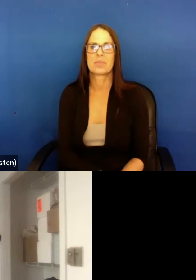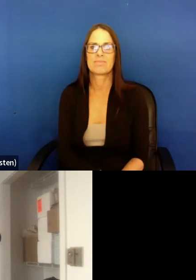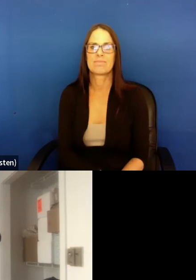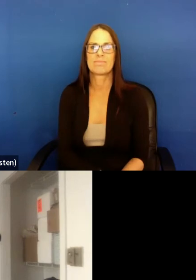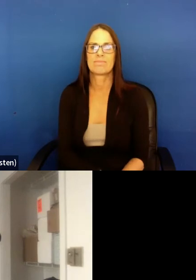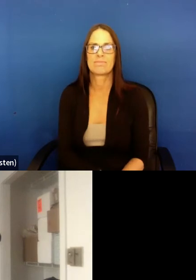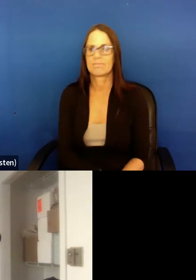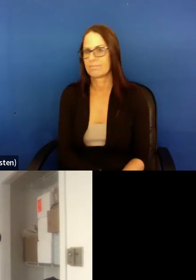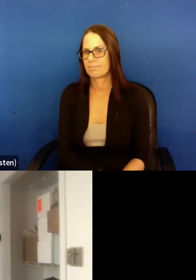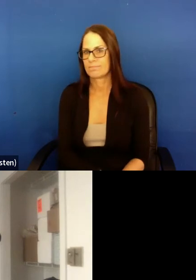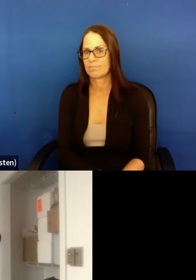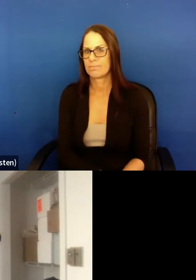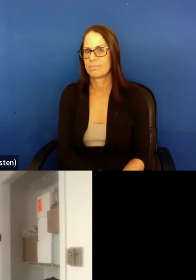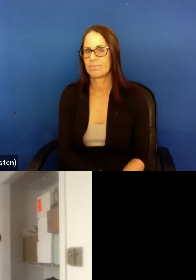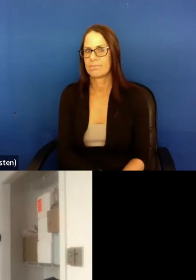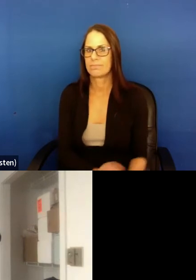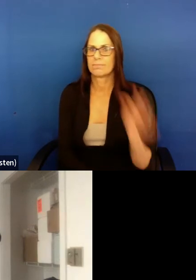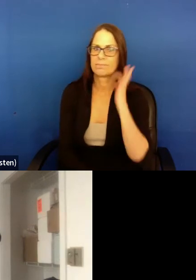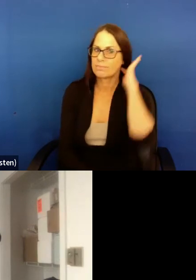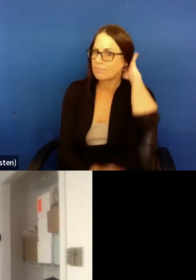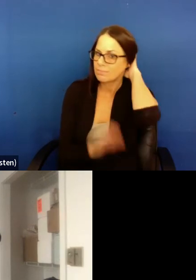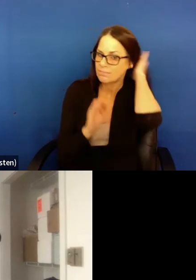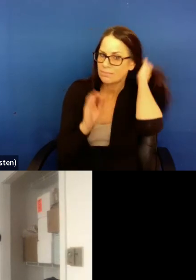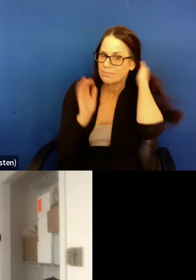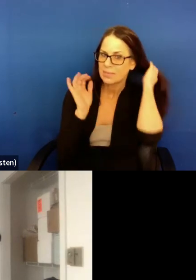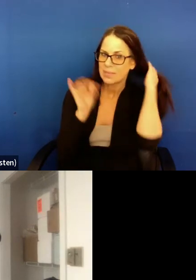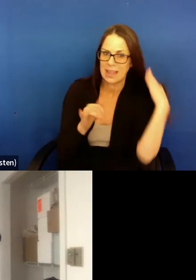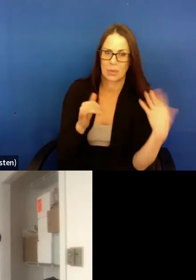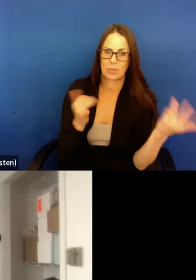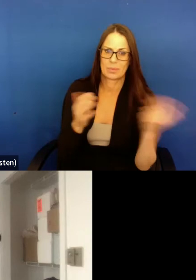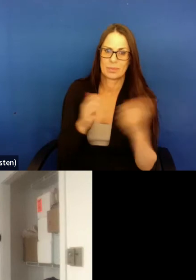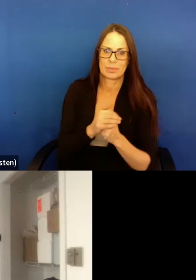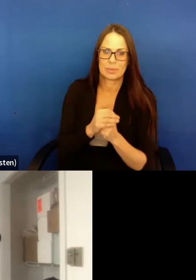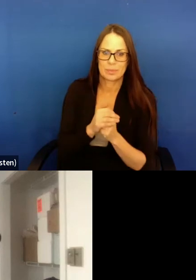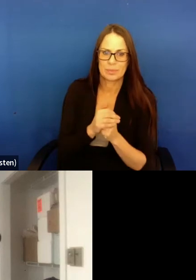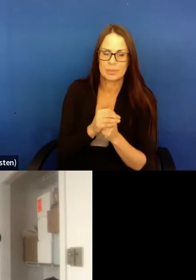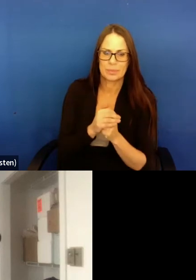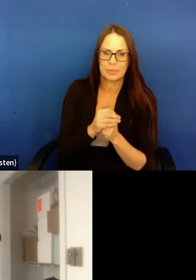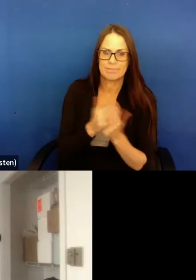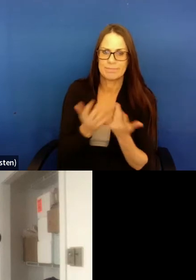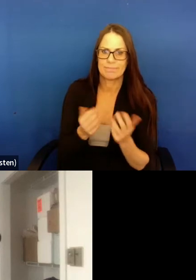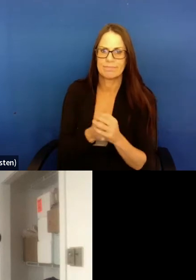That would be a place to start. Yeah. Once a day disinfecting. Yeah. Right.